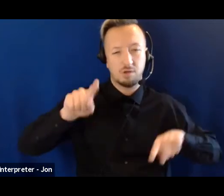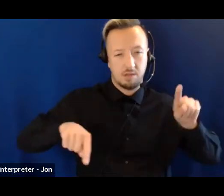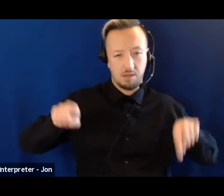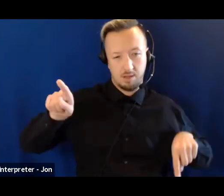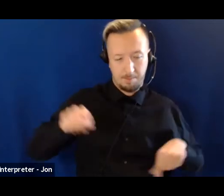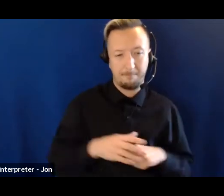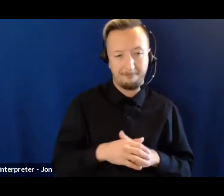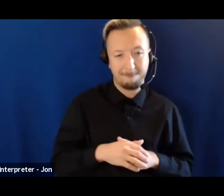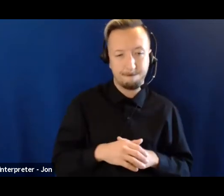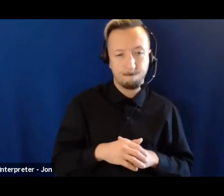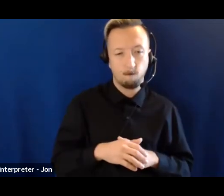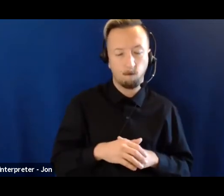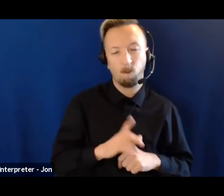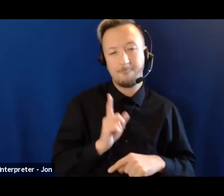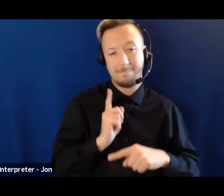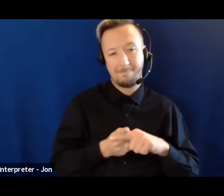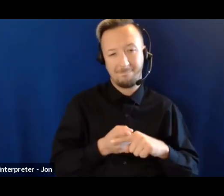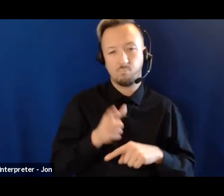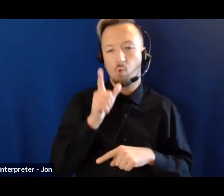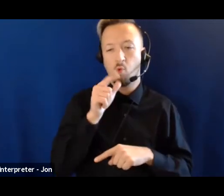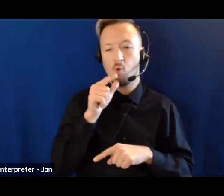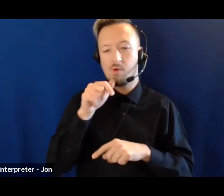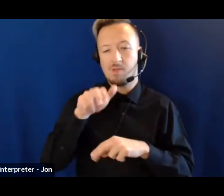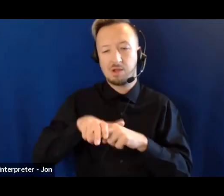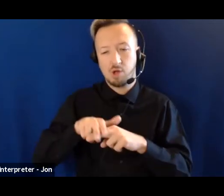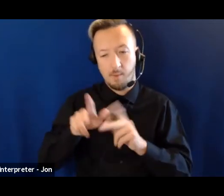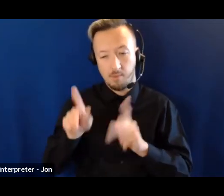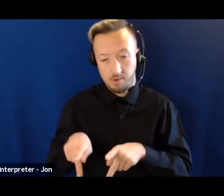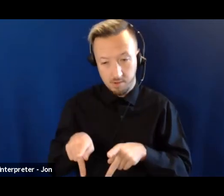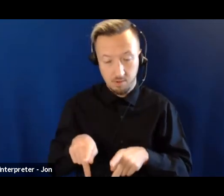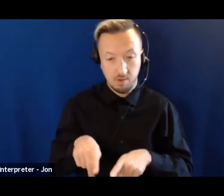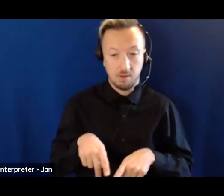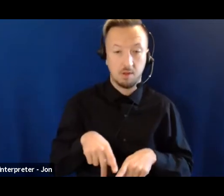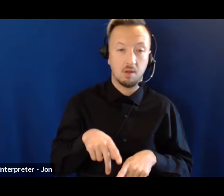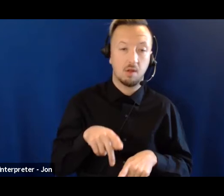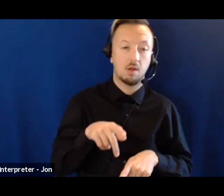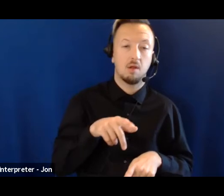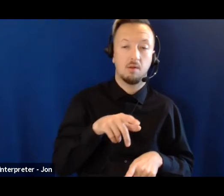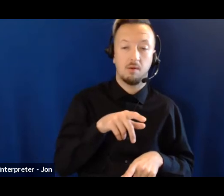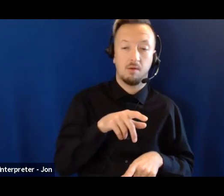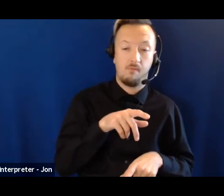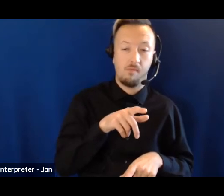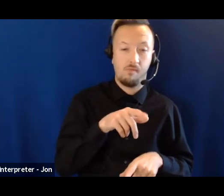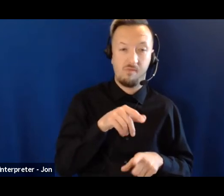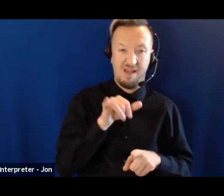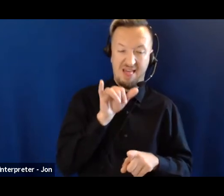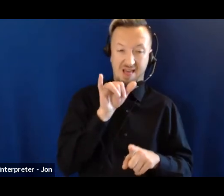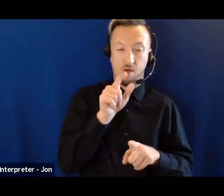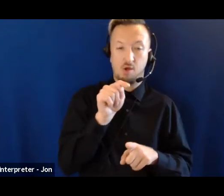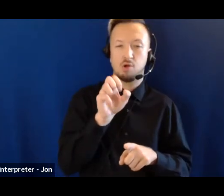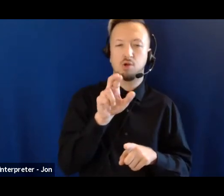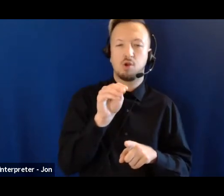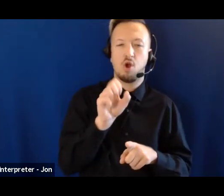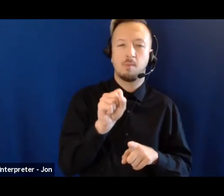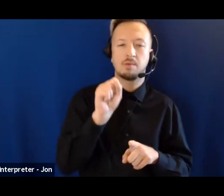So it also talks about your chairperson, your terms of appointment. This one was a hard one for me